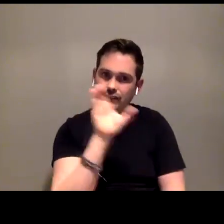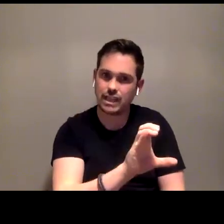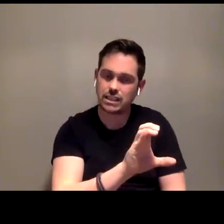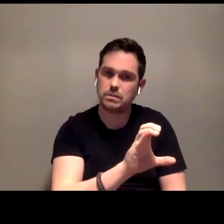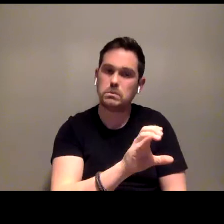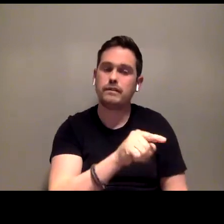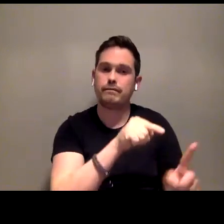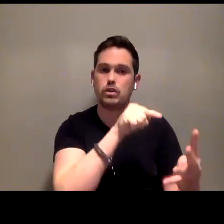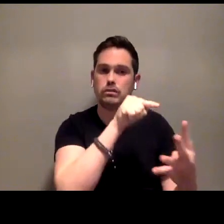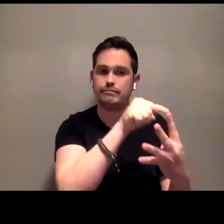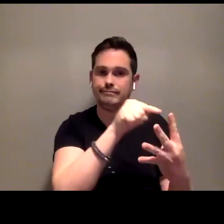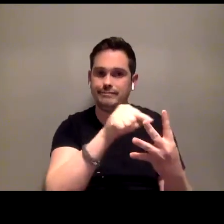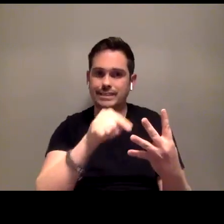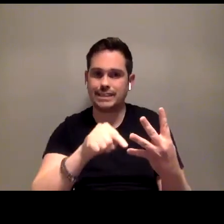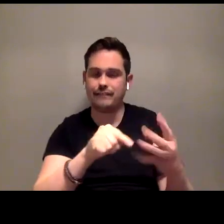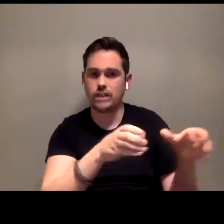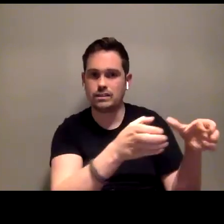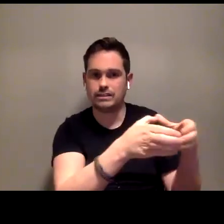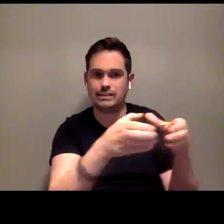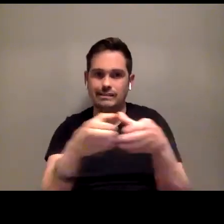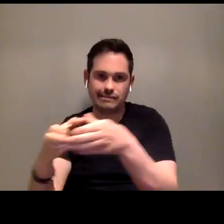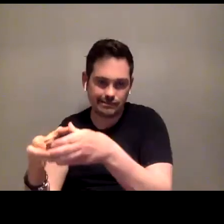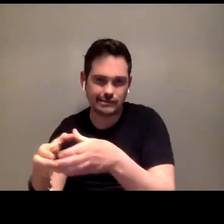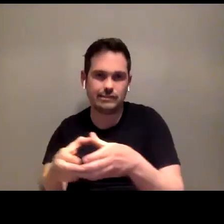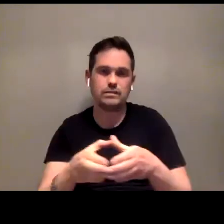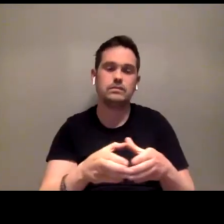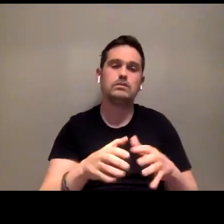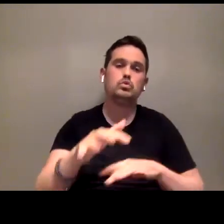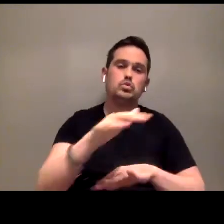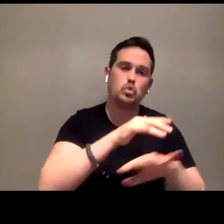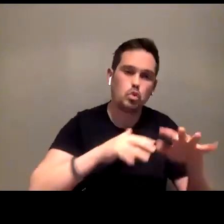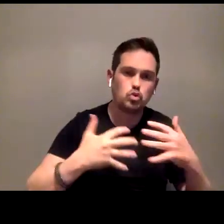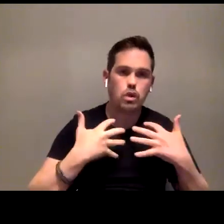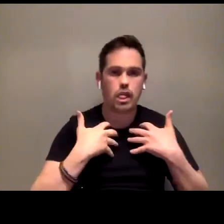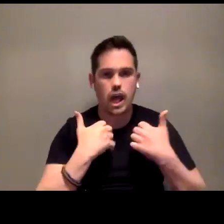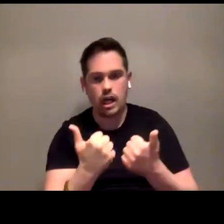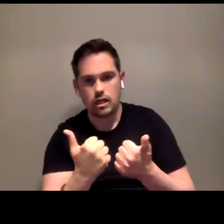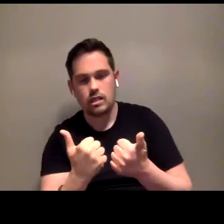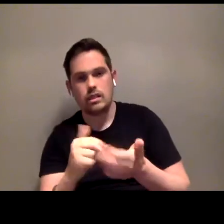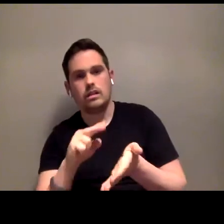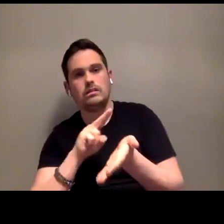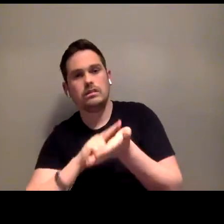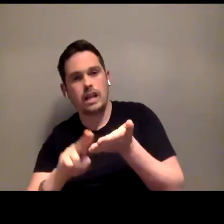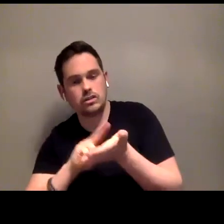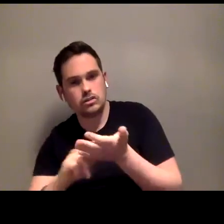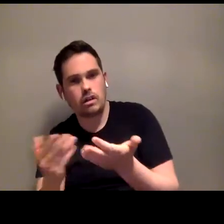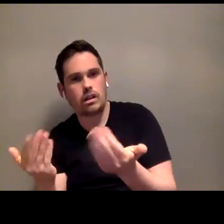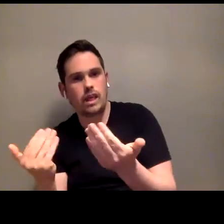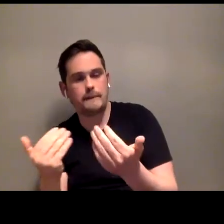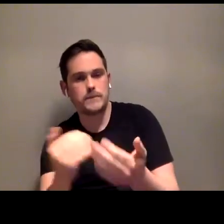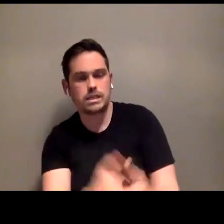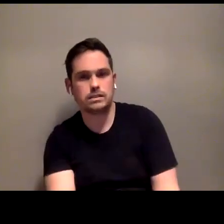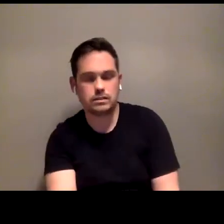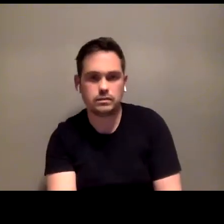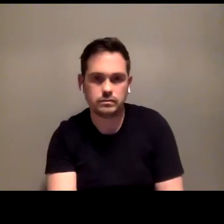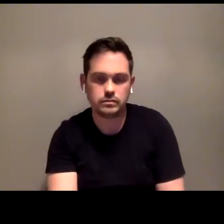our communities, for looking after social care, healthcare, climate and nature. And so there were a few actions that